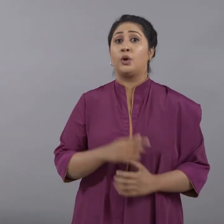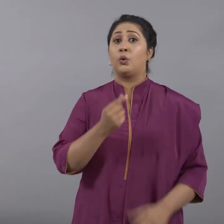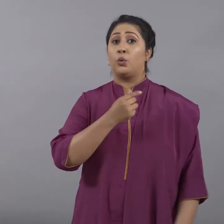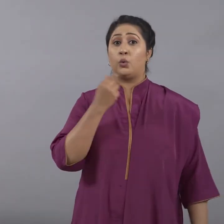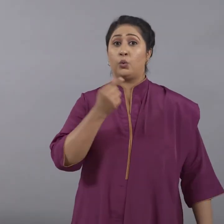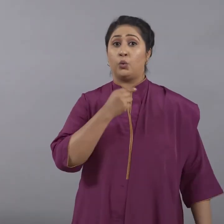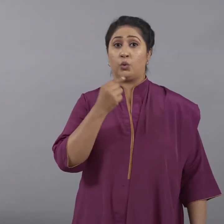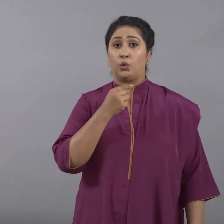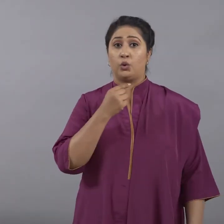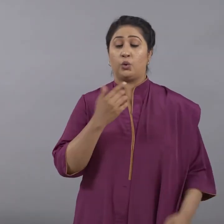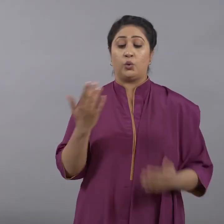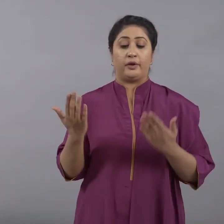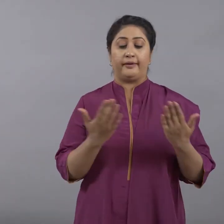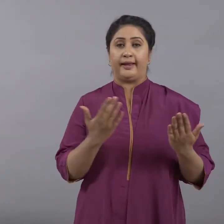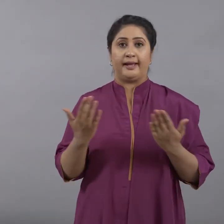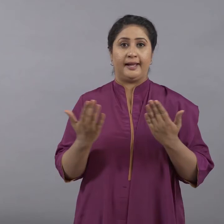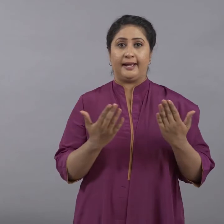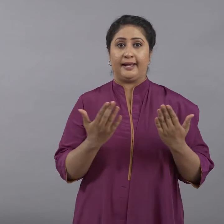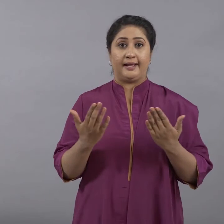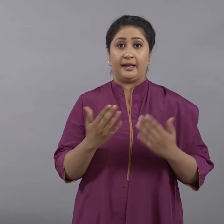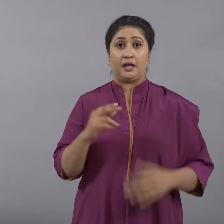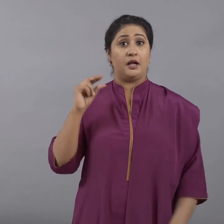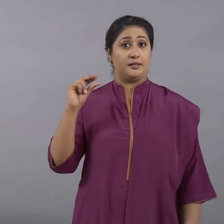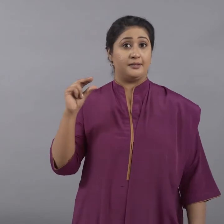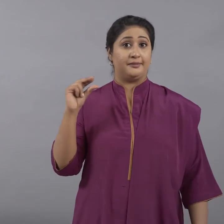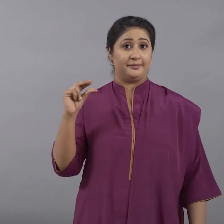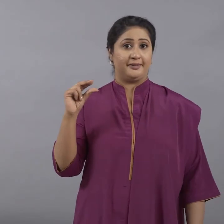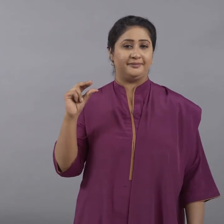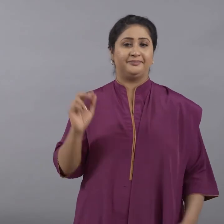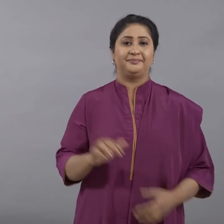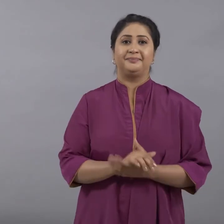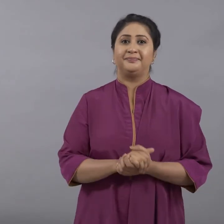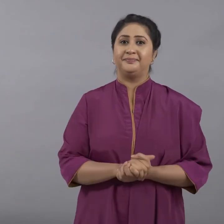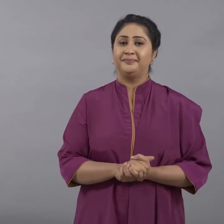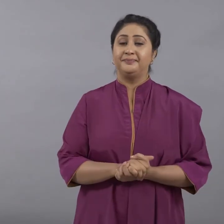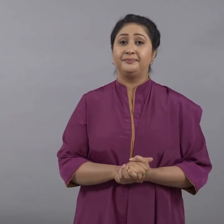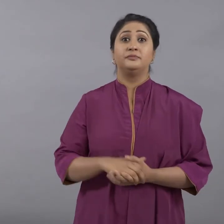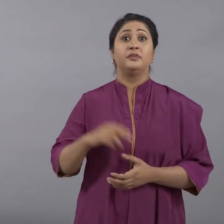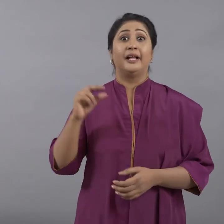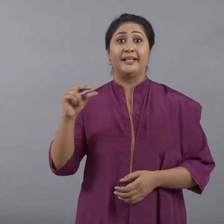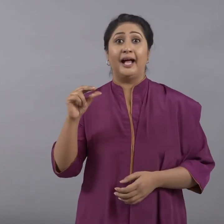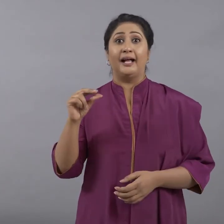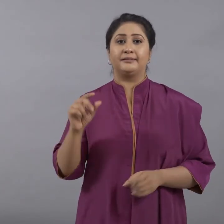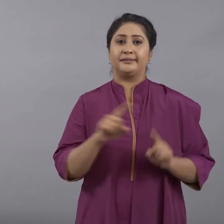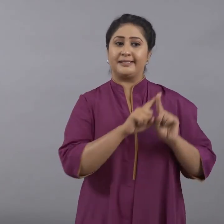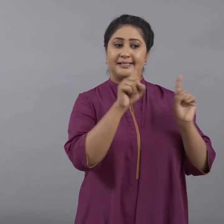Urdu Reading Assessment. Test Sample 1 and Key Words.